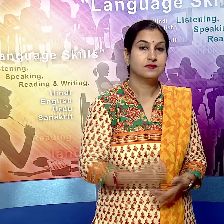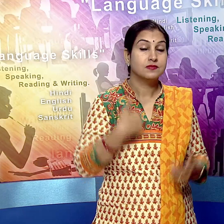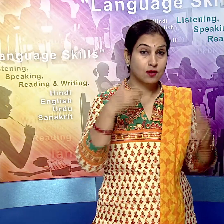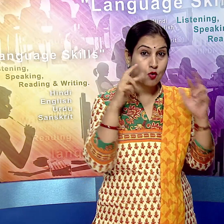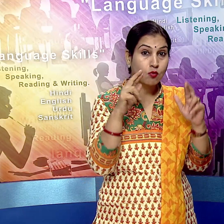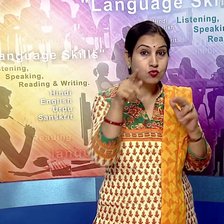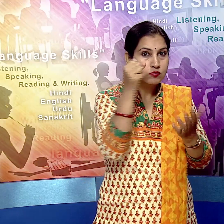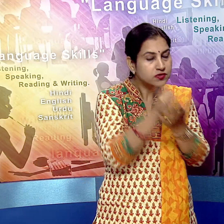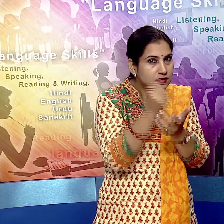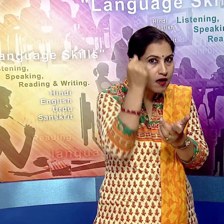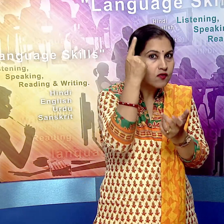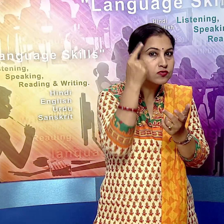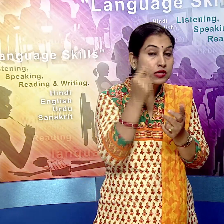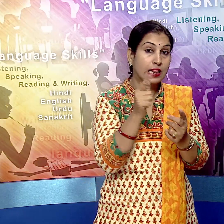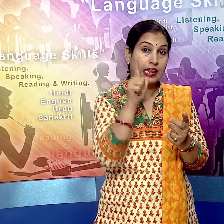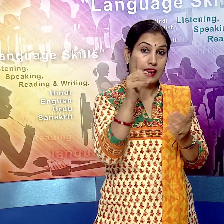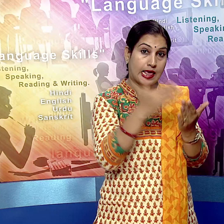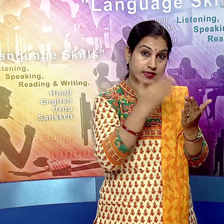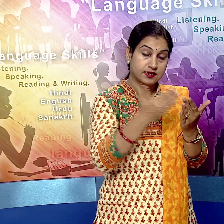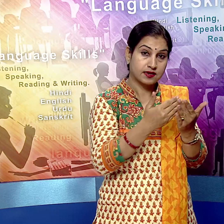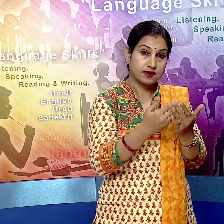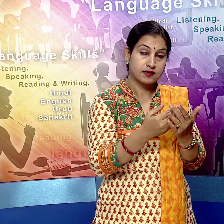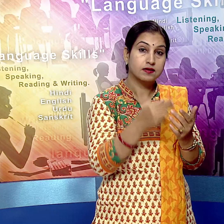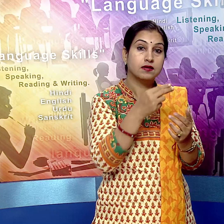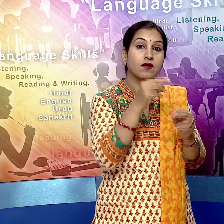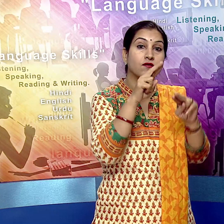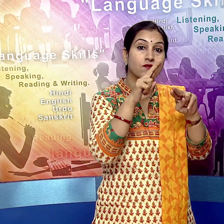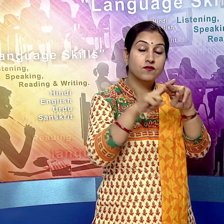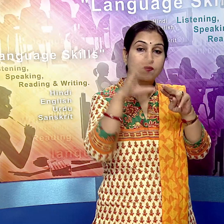I hope you must have understood the lesson, food preservation.